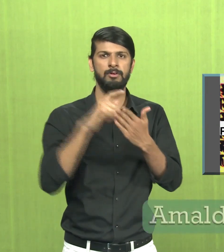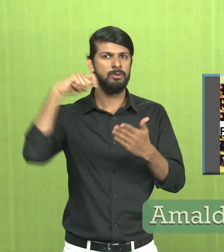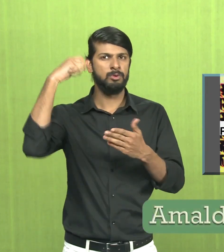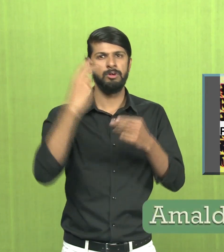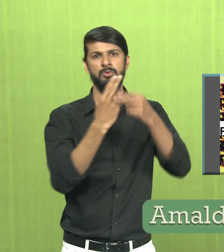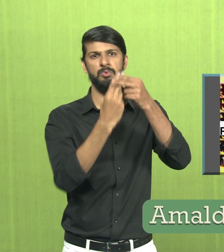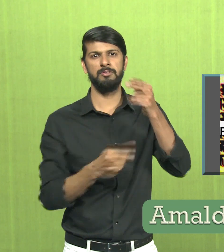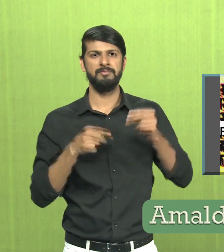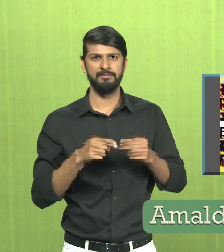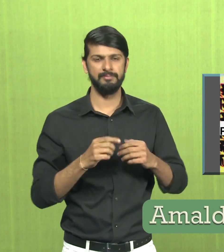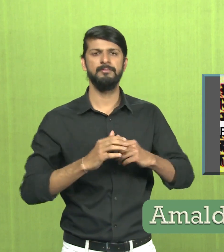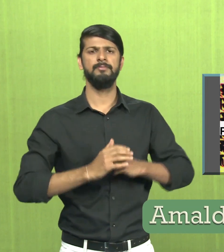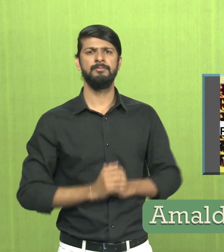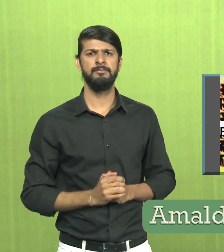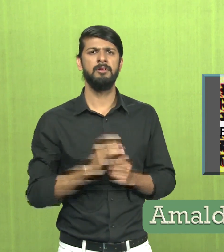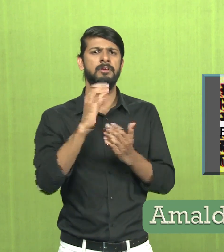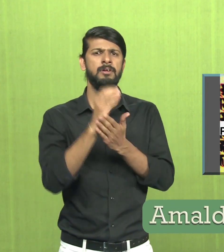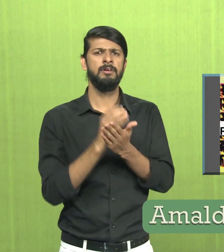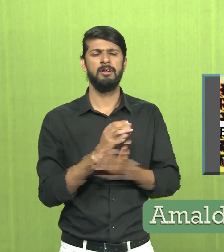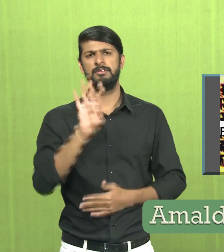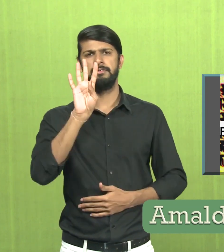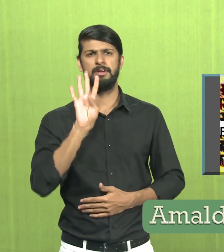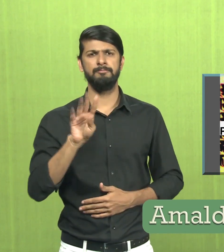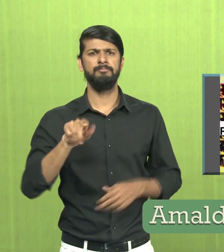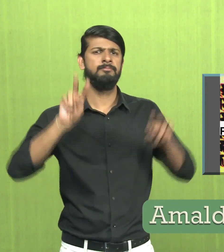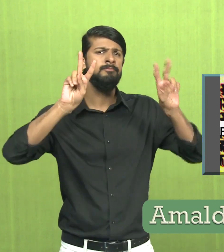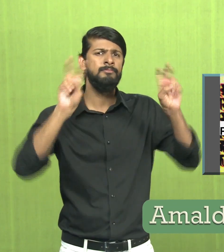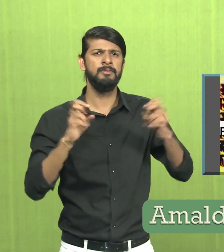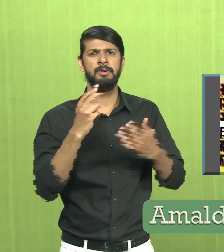NIOS welcomes you to Painting Subject Video Series. This is lesson number 4,